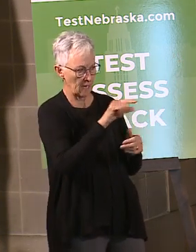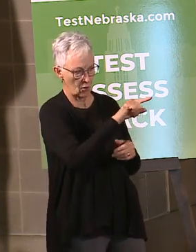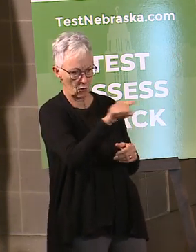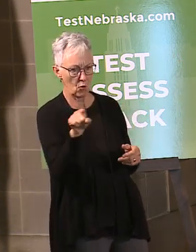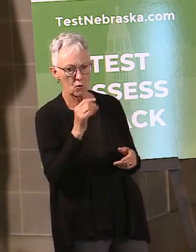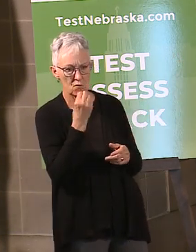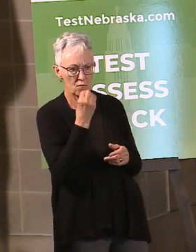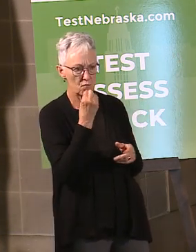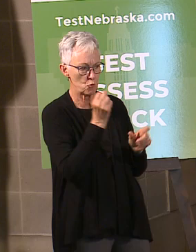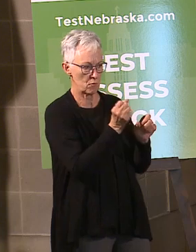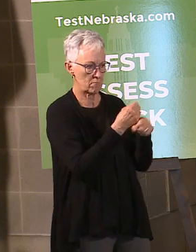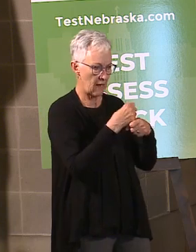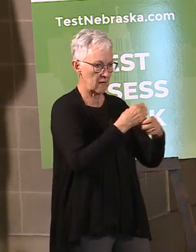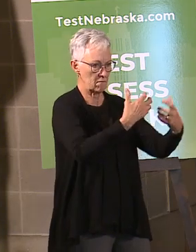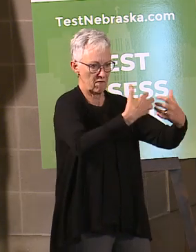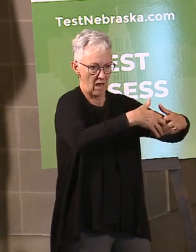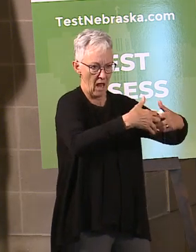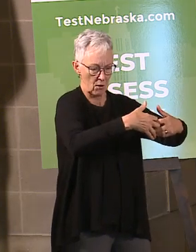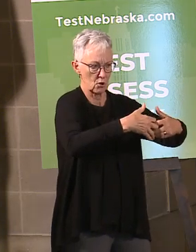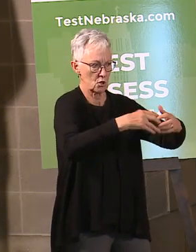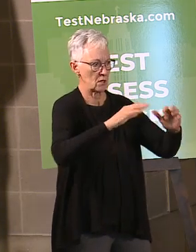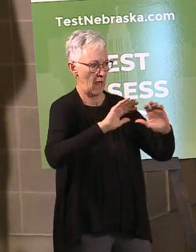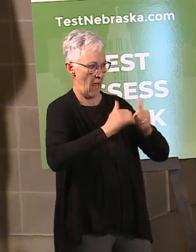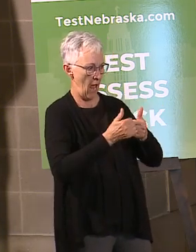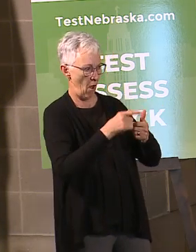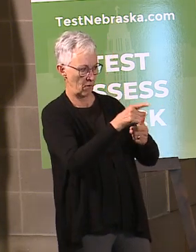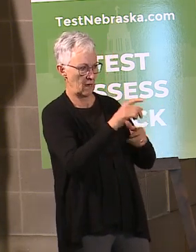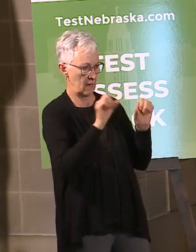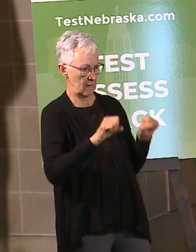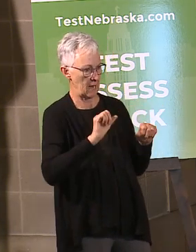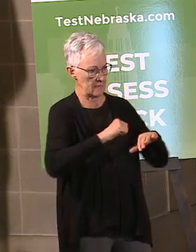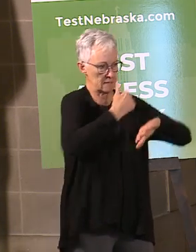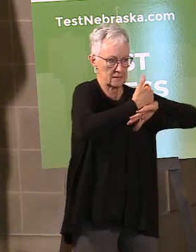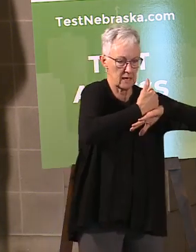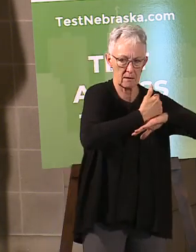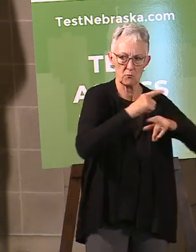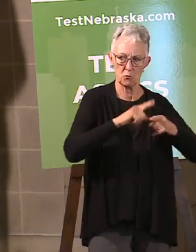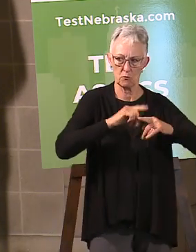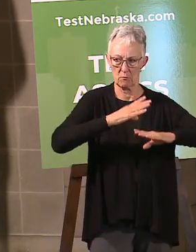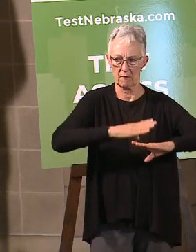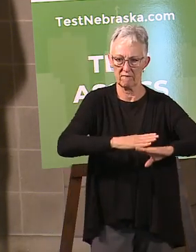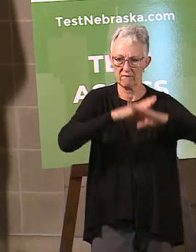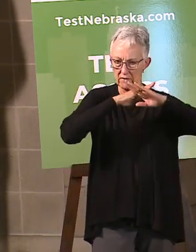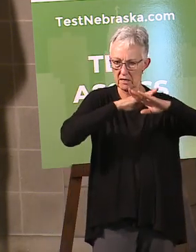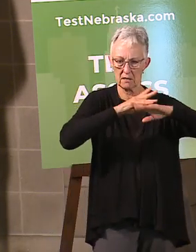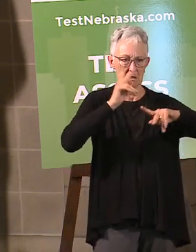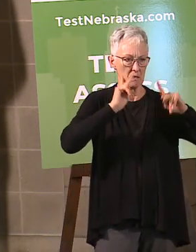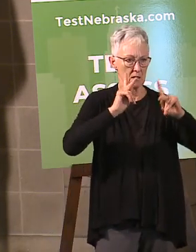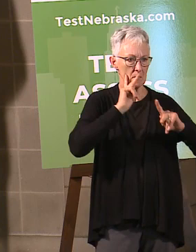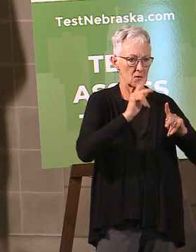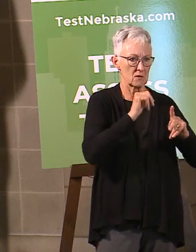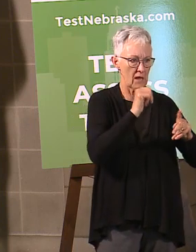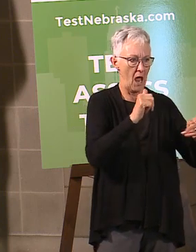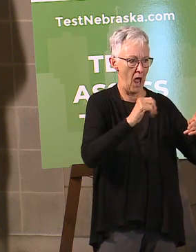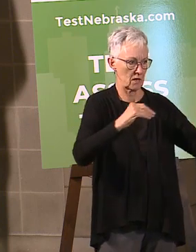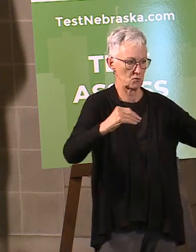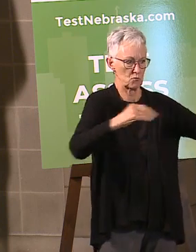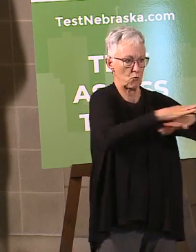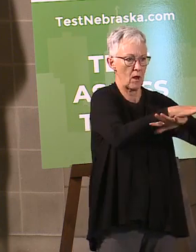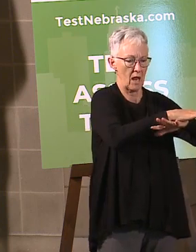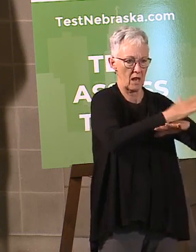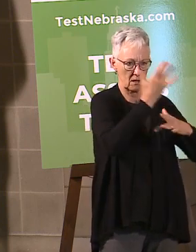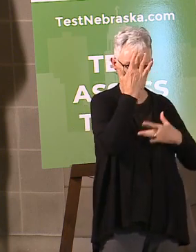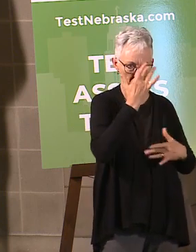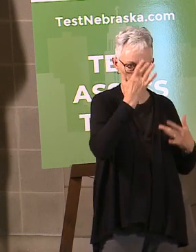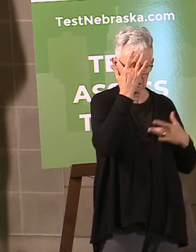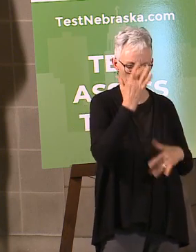all those practices. We've talked about employment practices as well, such as not dinging people for missing work and that sort of